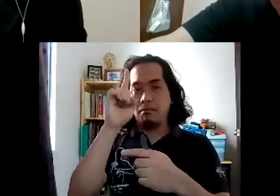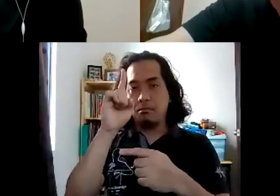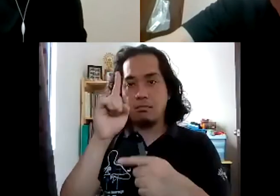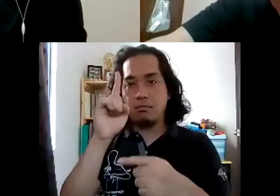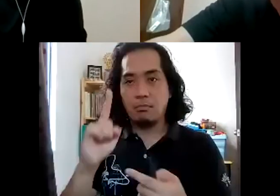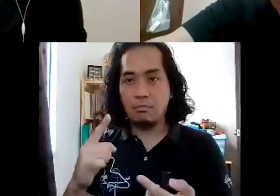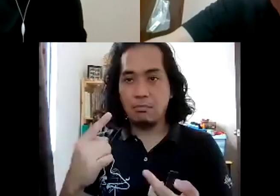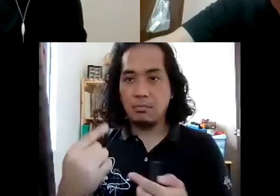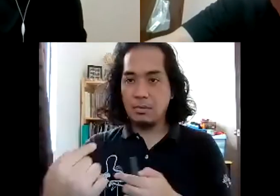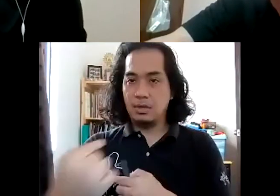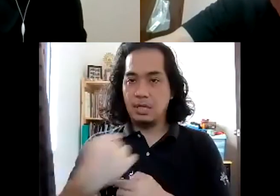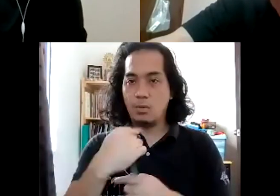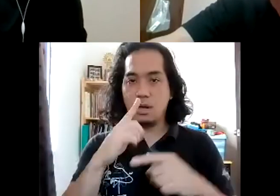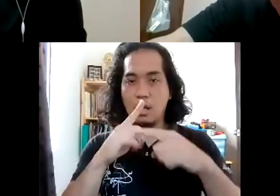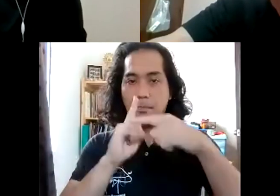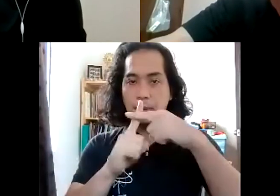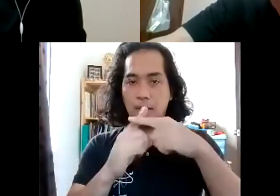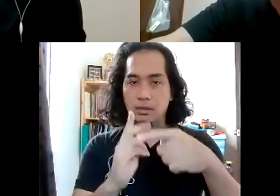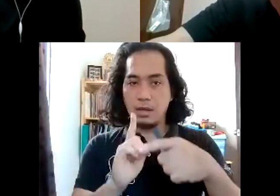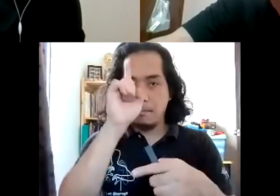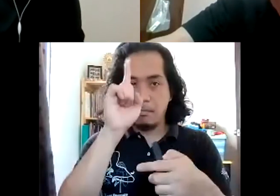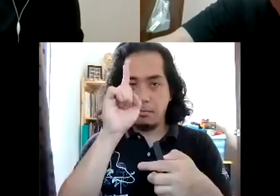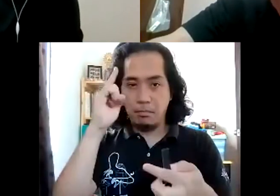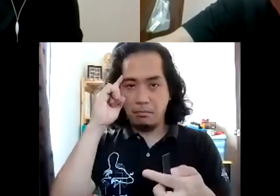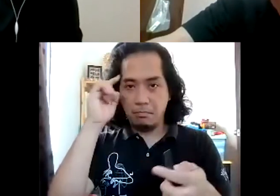so inward, upward,